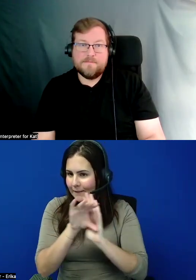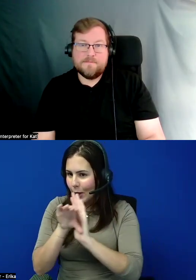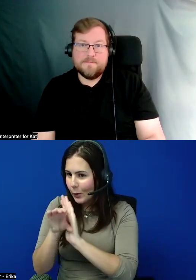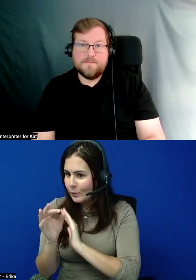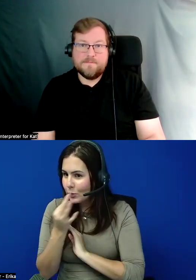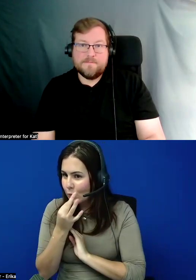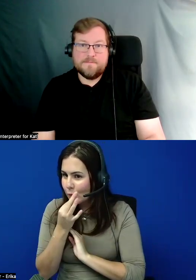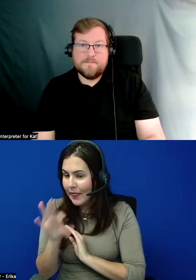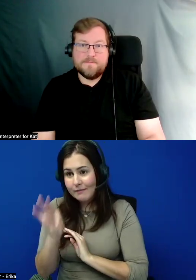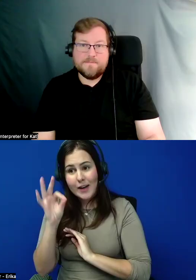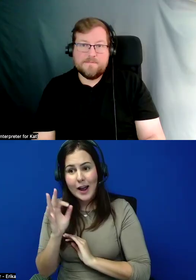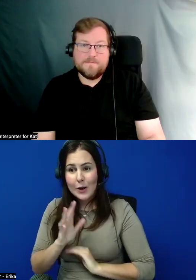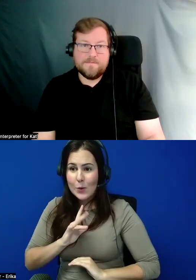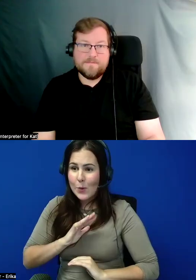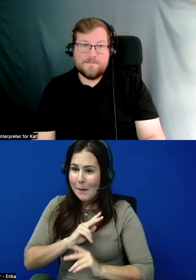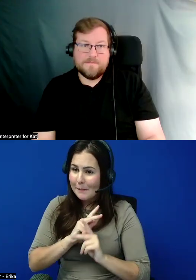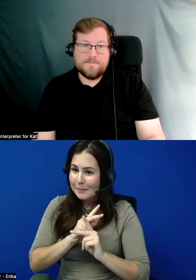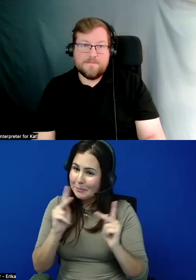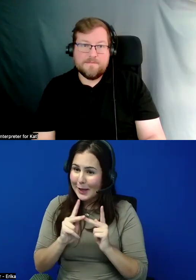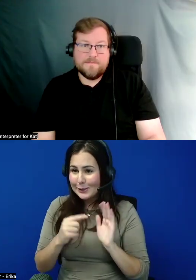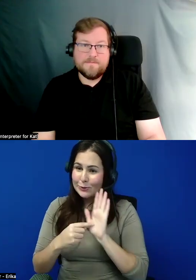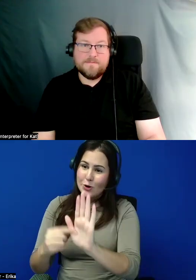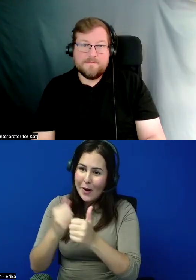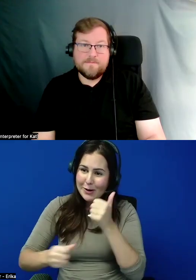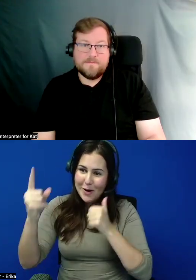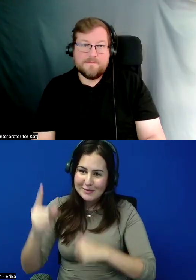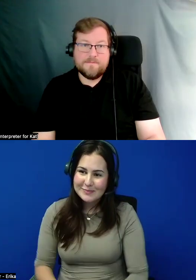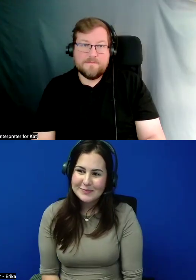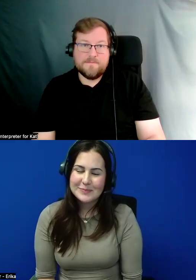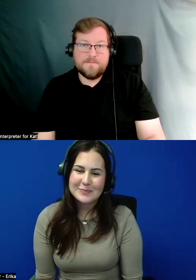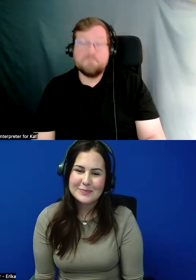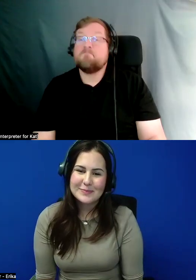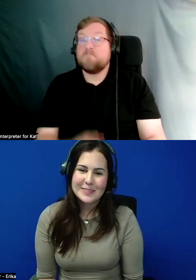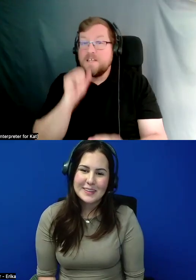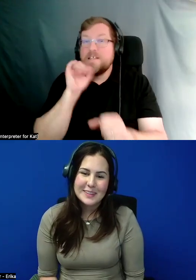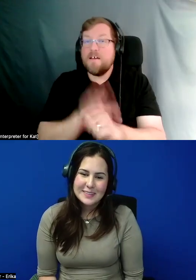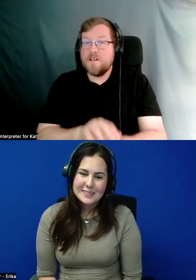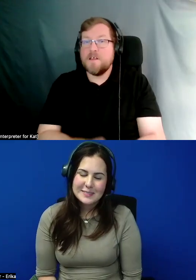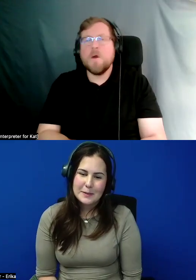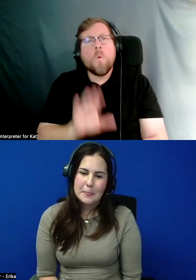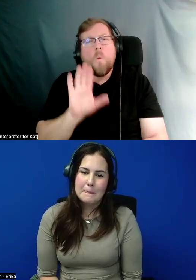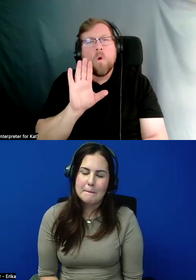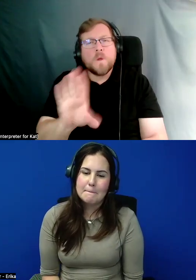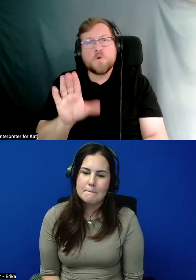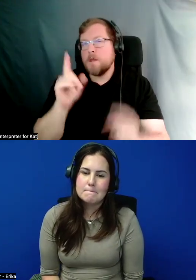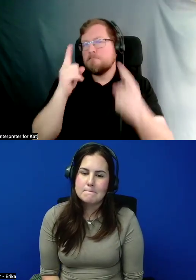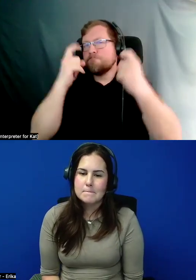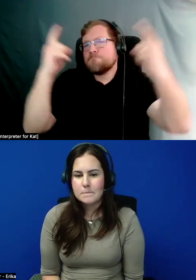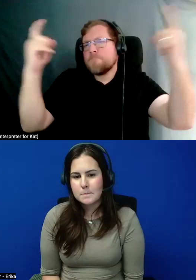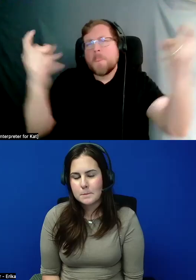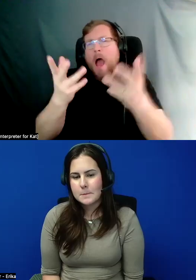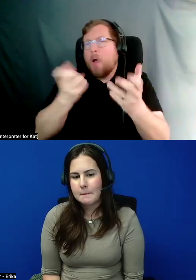we'll find some cool new places to bring to everyone. definitely. What's your dream destination you would like to film